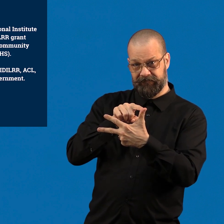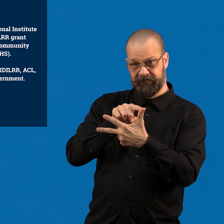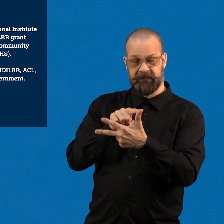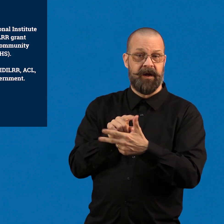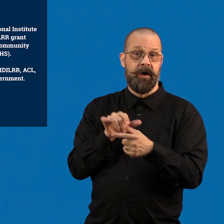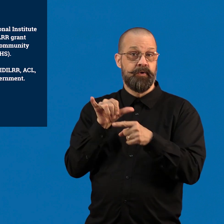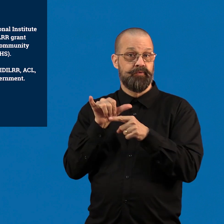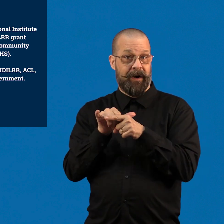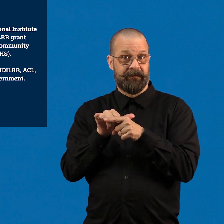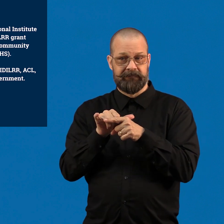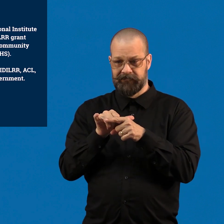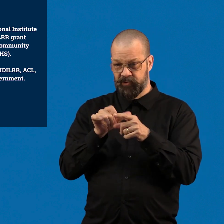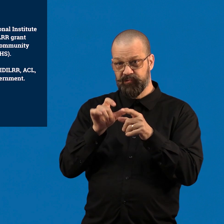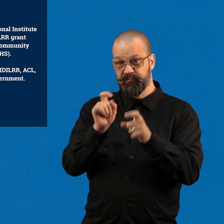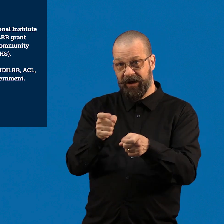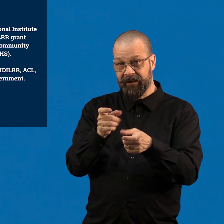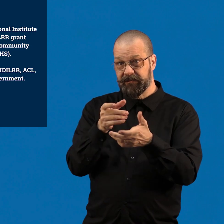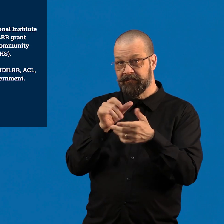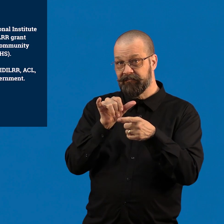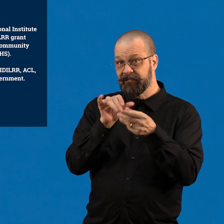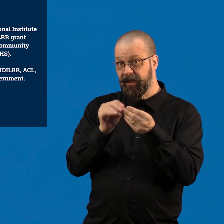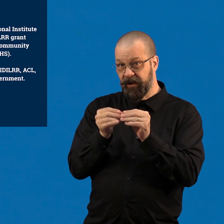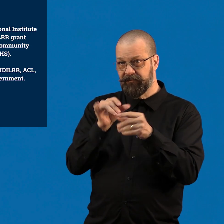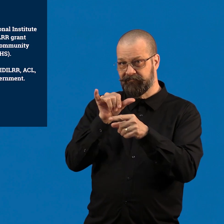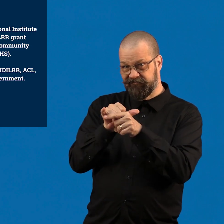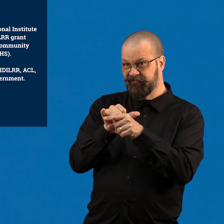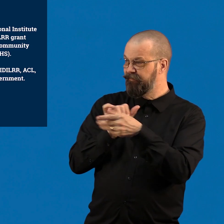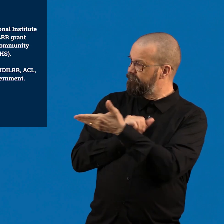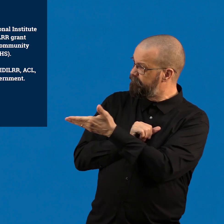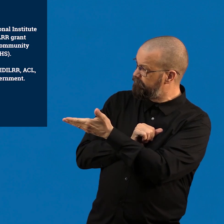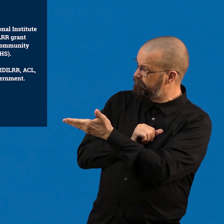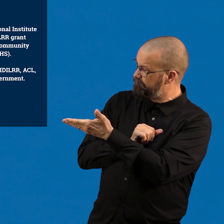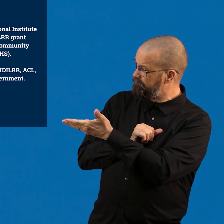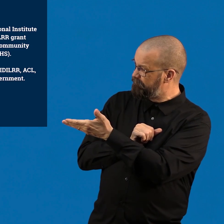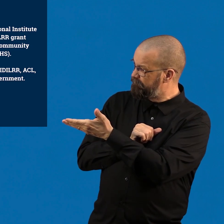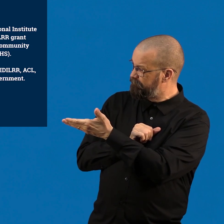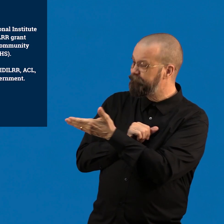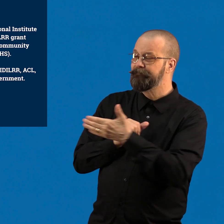Research. NIDLR Grant number